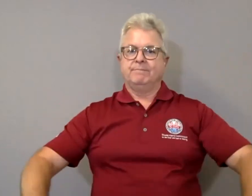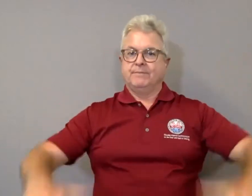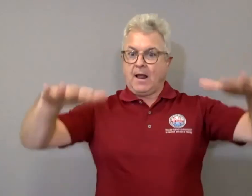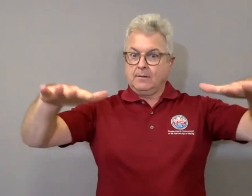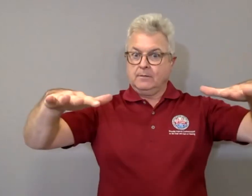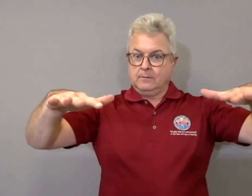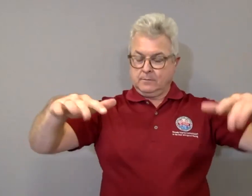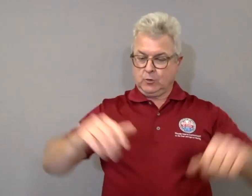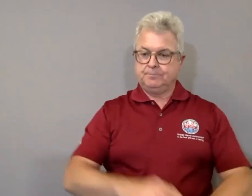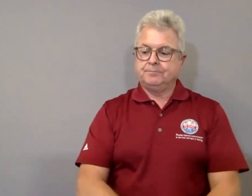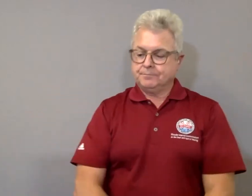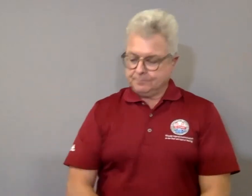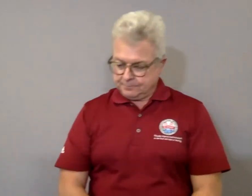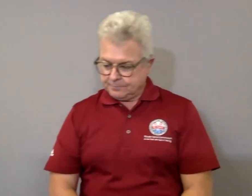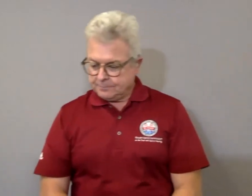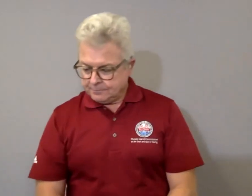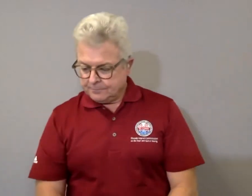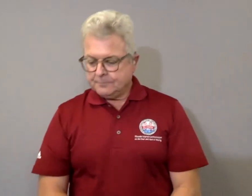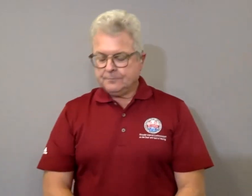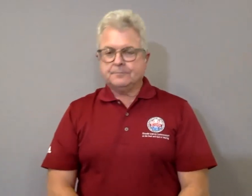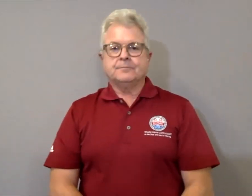to evacuate and avoid any areas that are flooding.